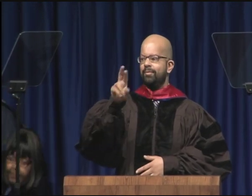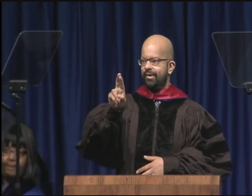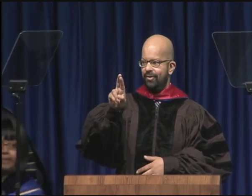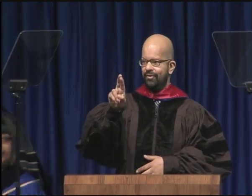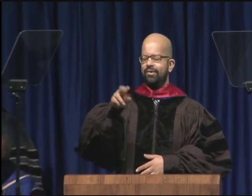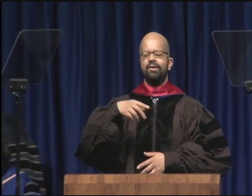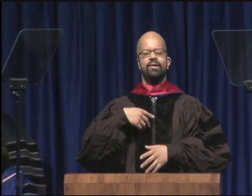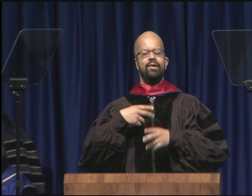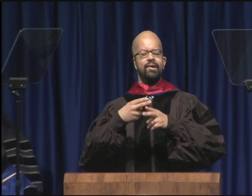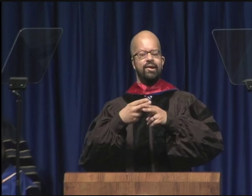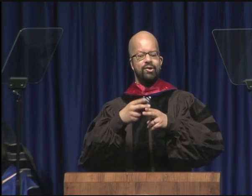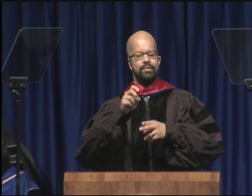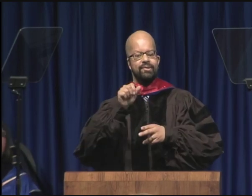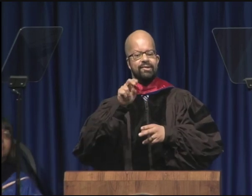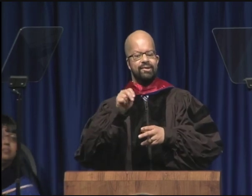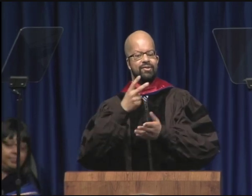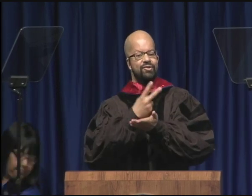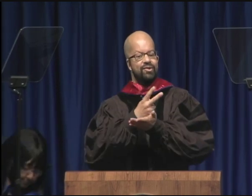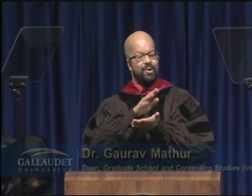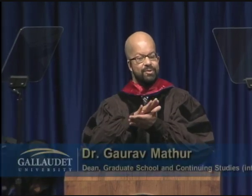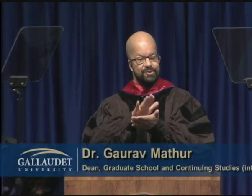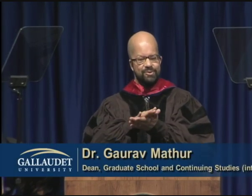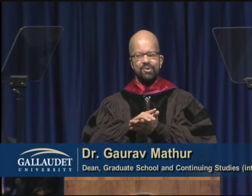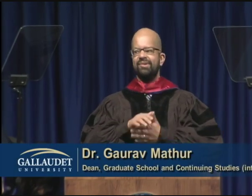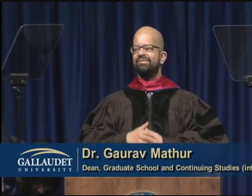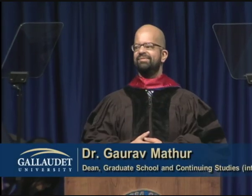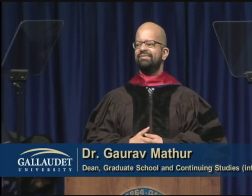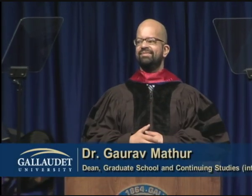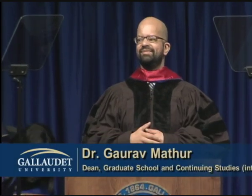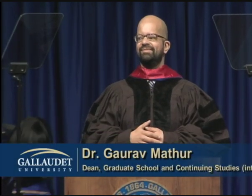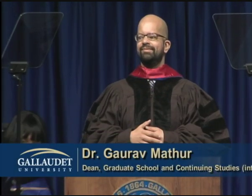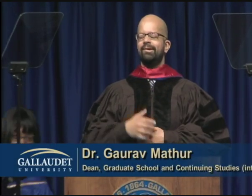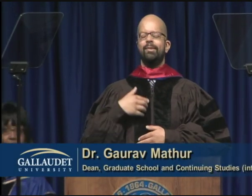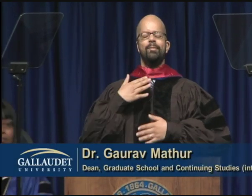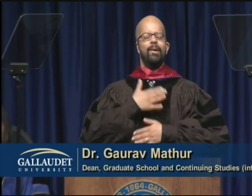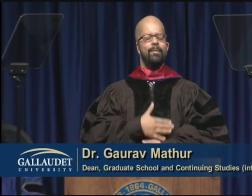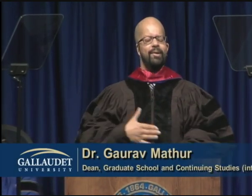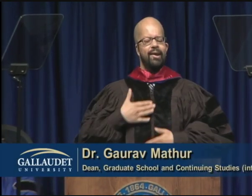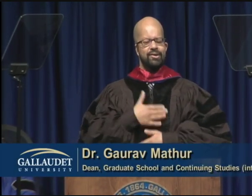My name is Gallaudet Mather, and I'm the interim dean of the graduate school.